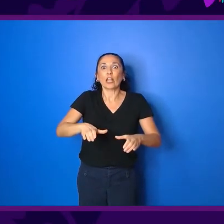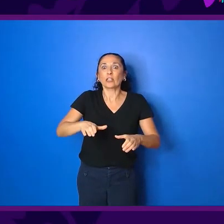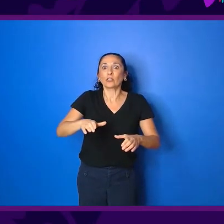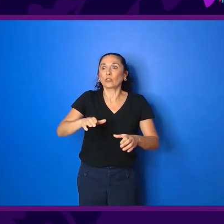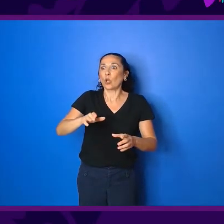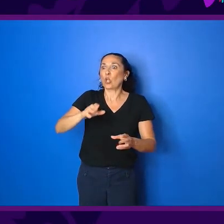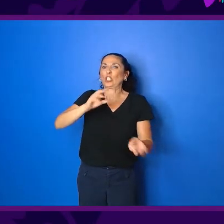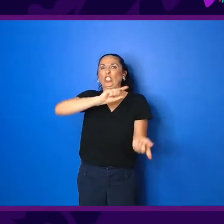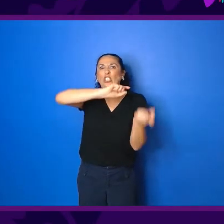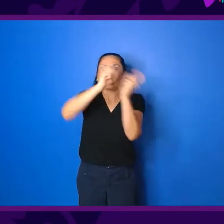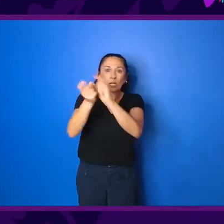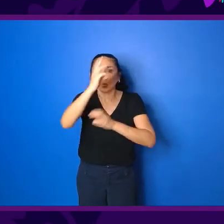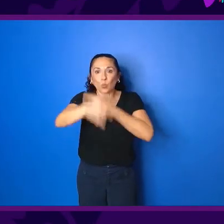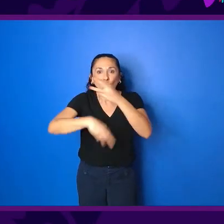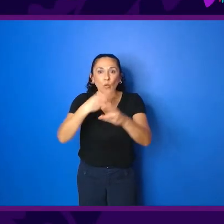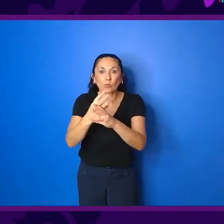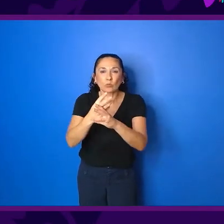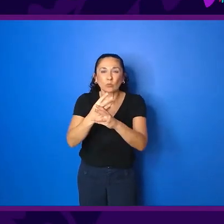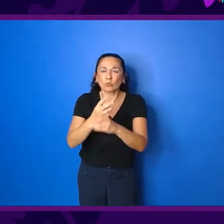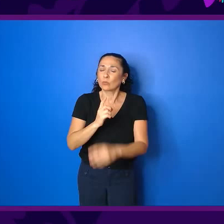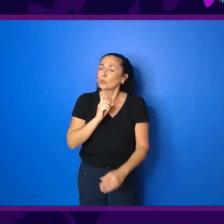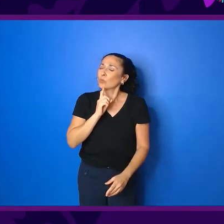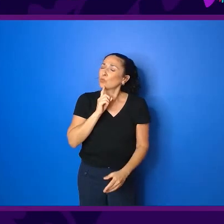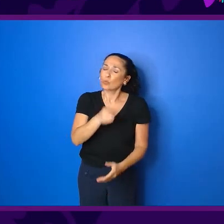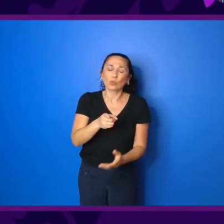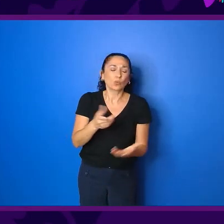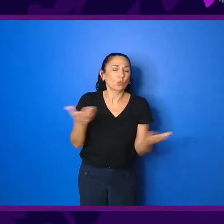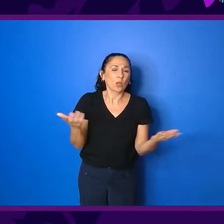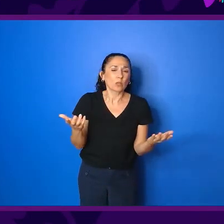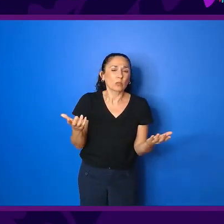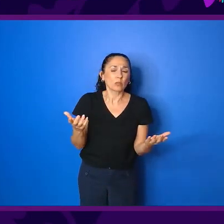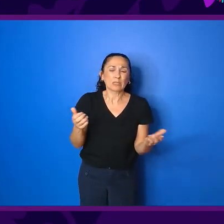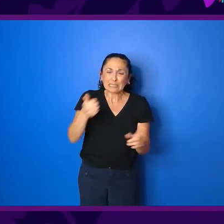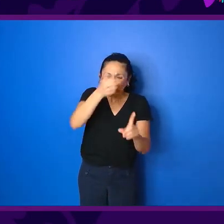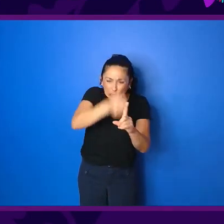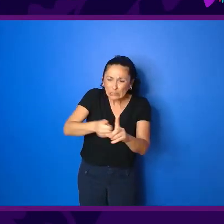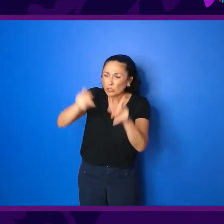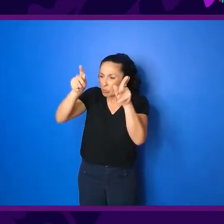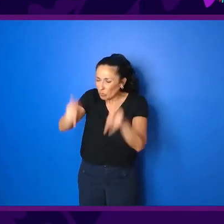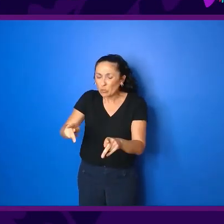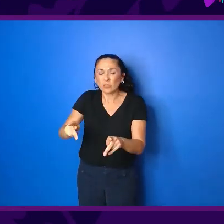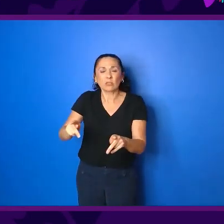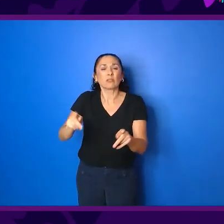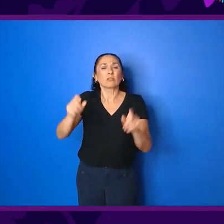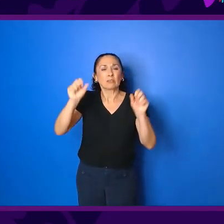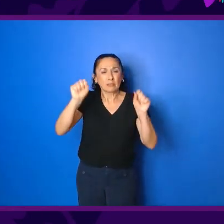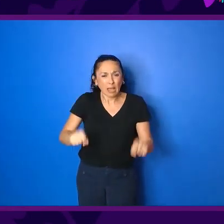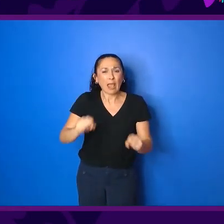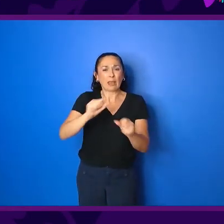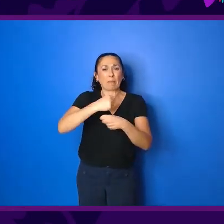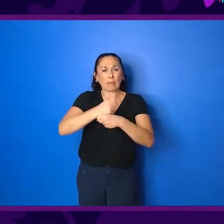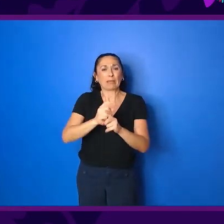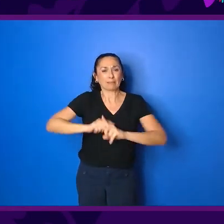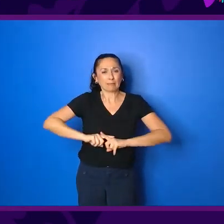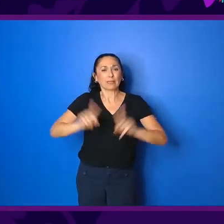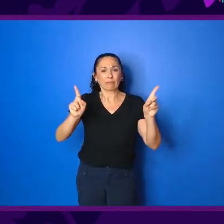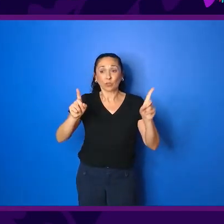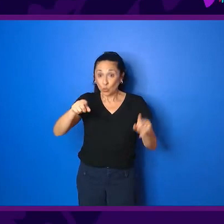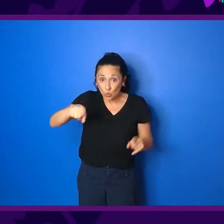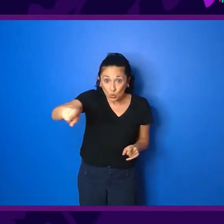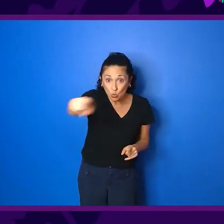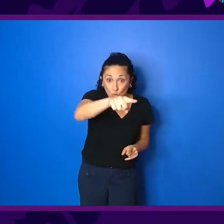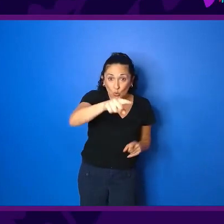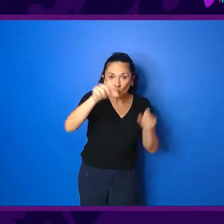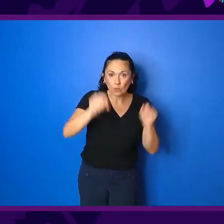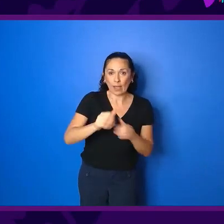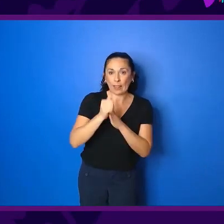The truth is, every person can make a difference. You can lead.